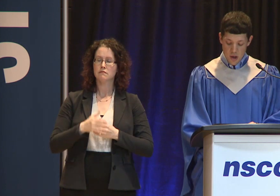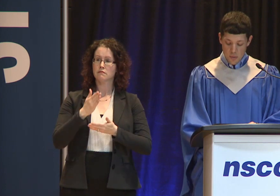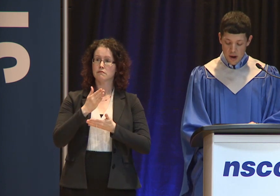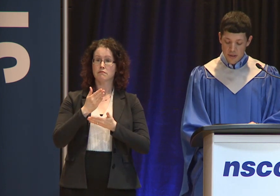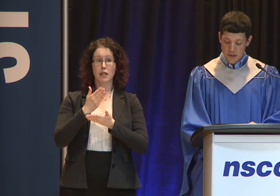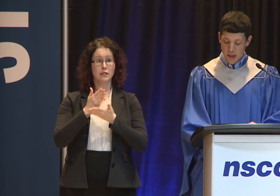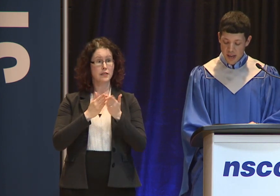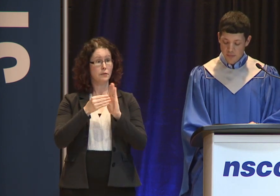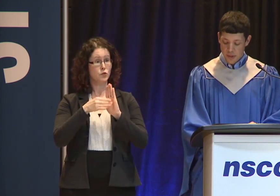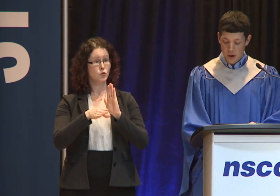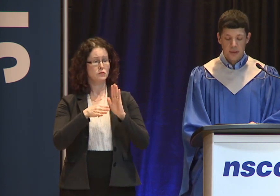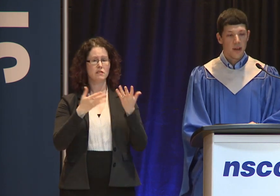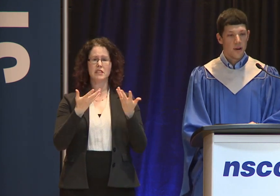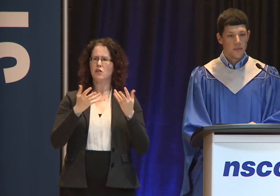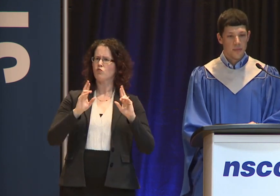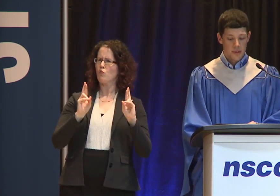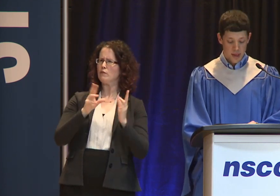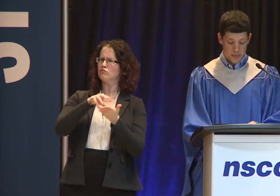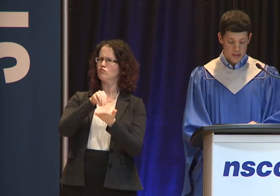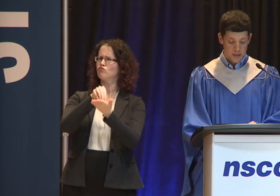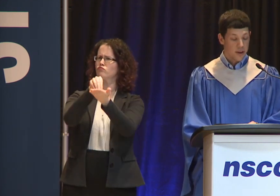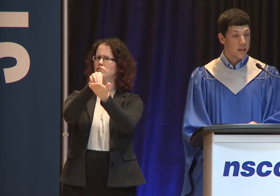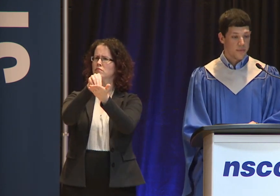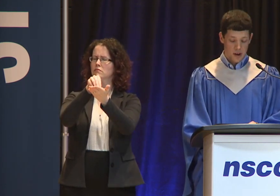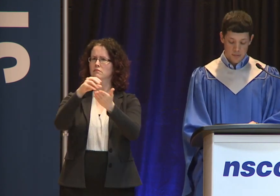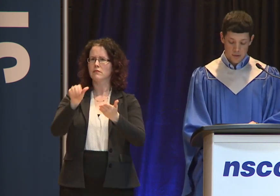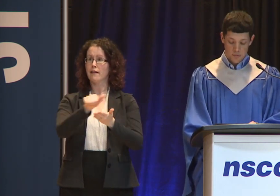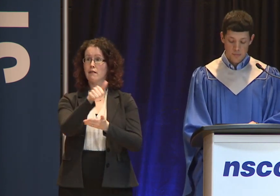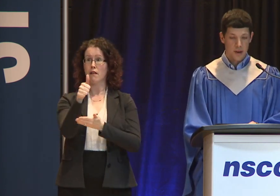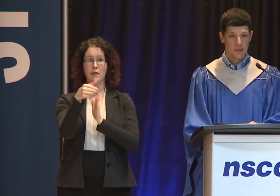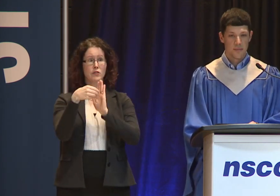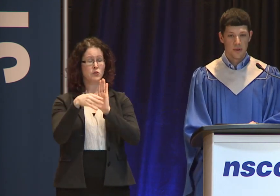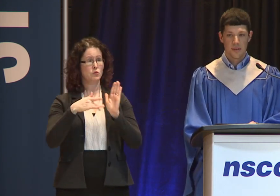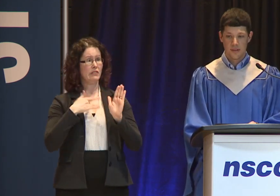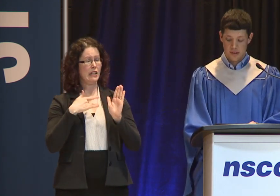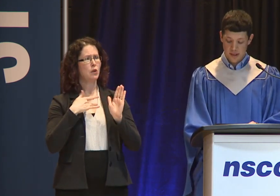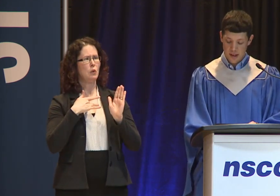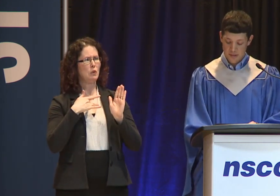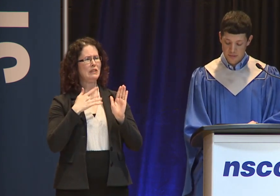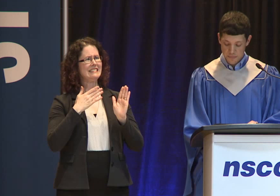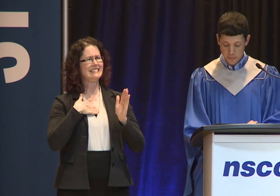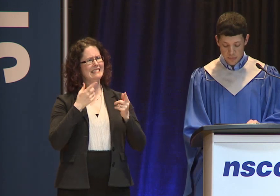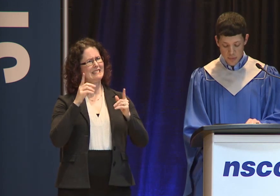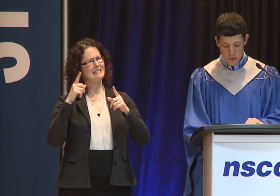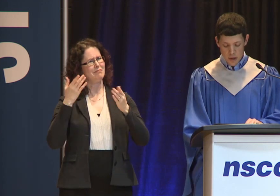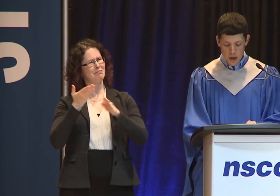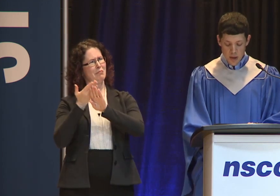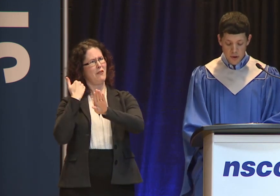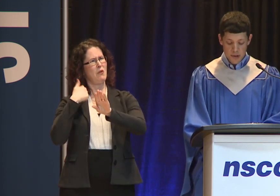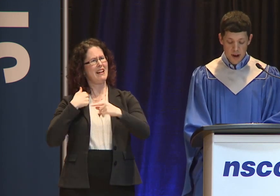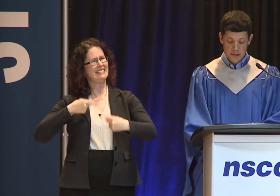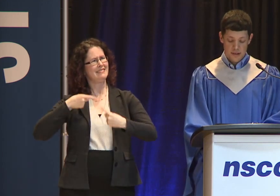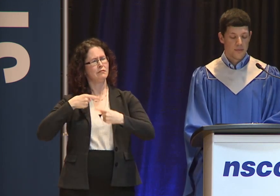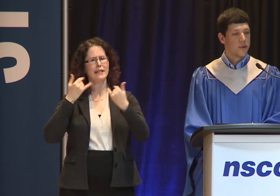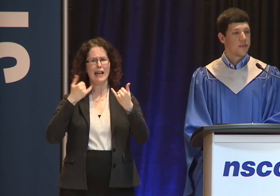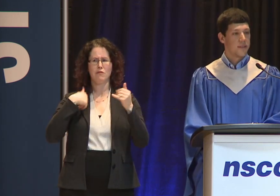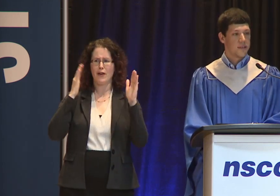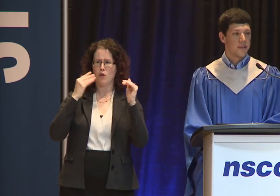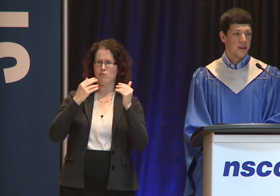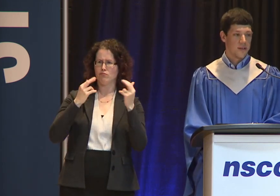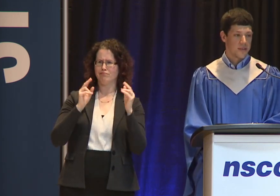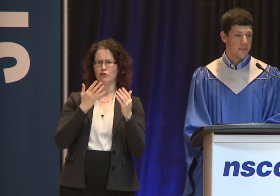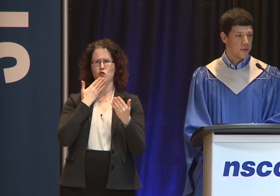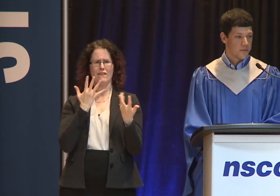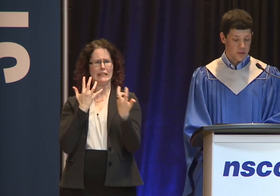preparedness, while others came with only the hope that this learning environment would better support their success. But regardless of which of